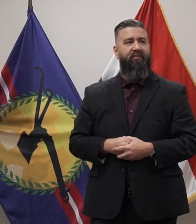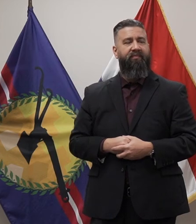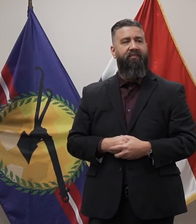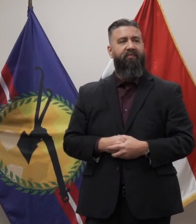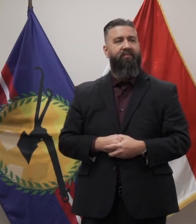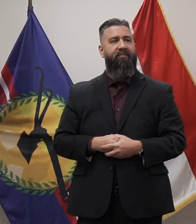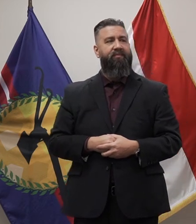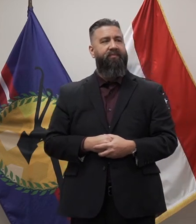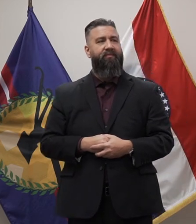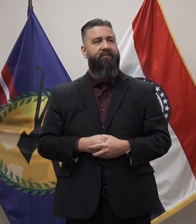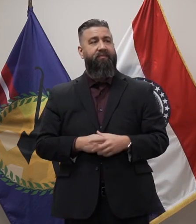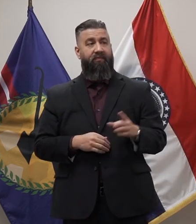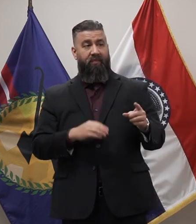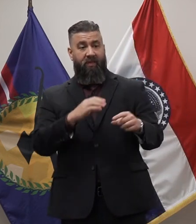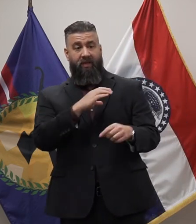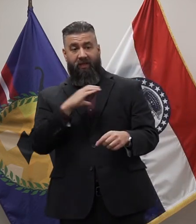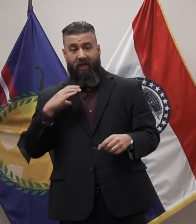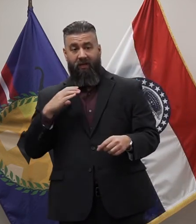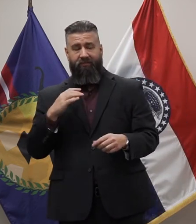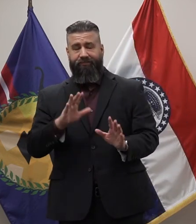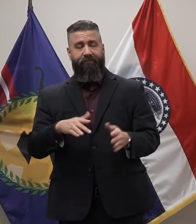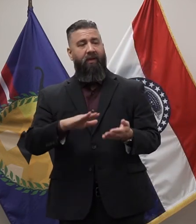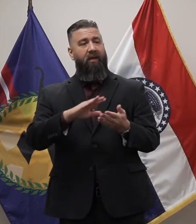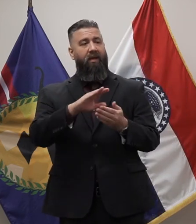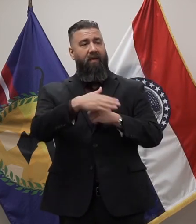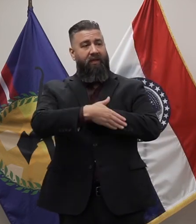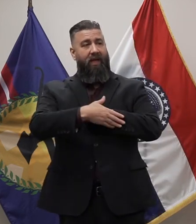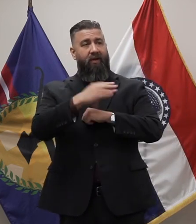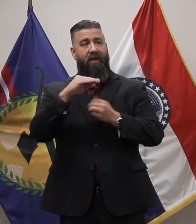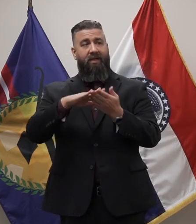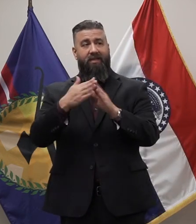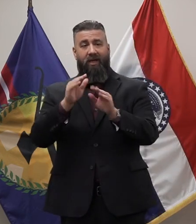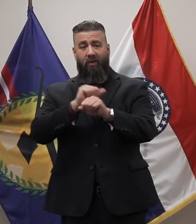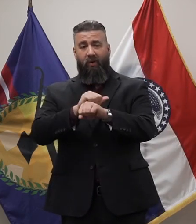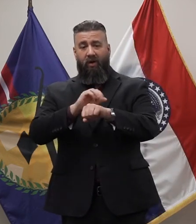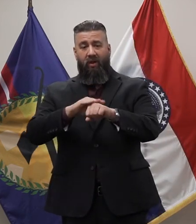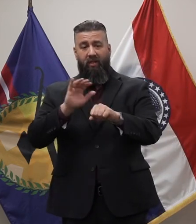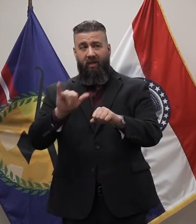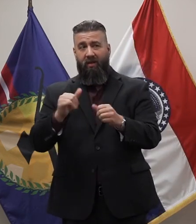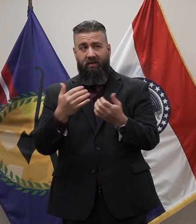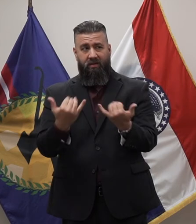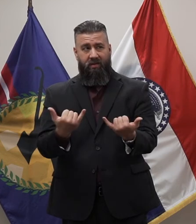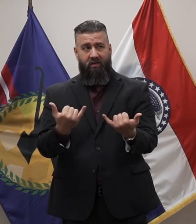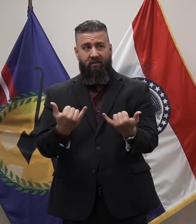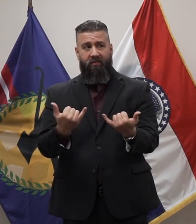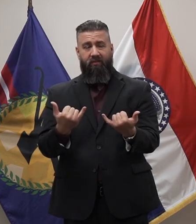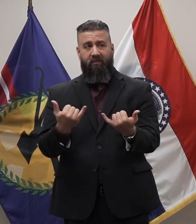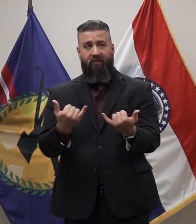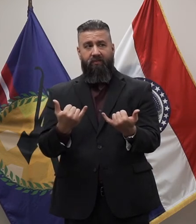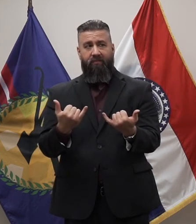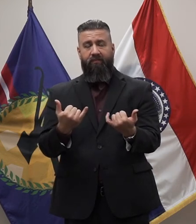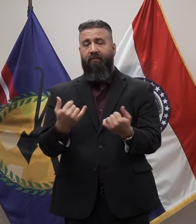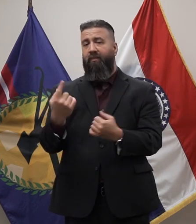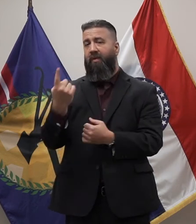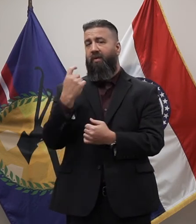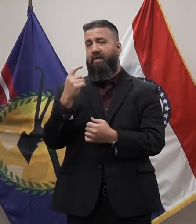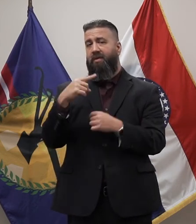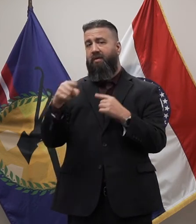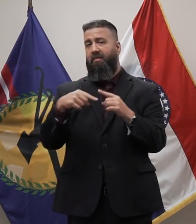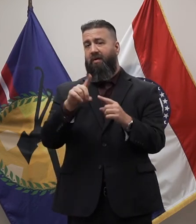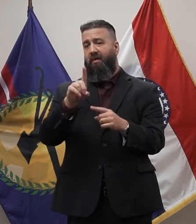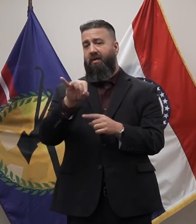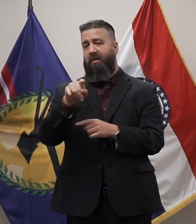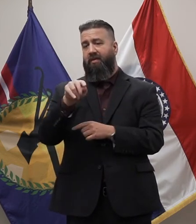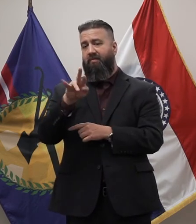a disparity study now, is that Right. correct? That's right, and that's a good point. I'm glad you brought that up. The question is about the disparity study that is